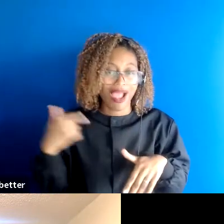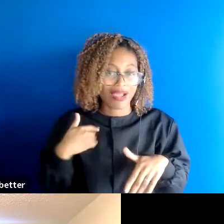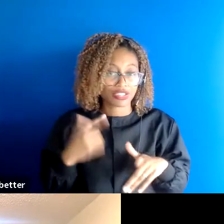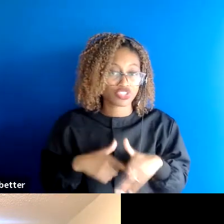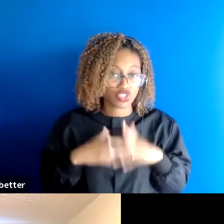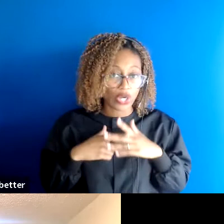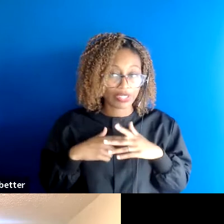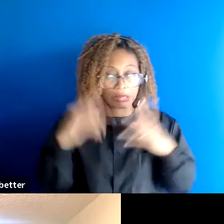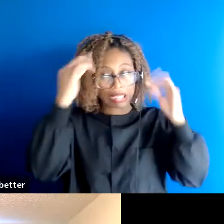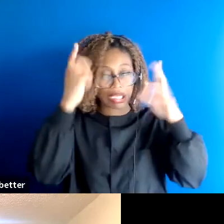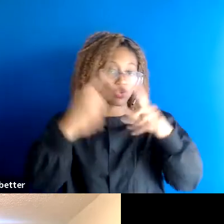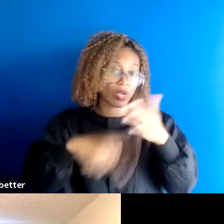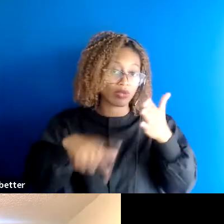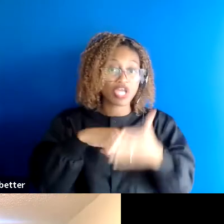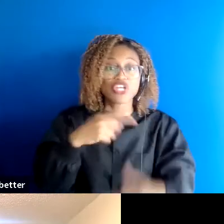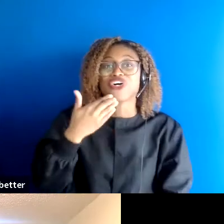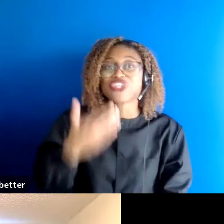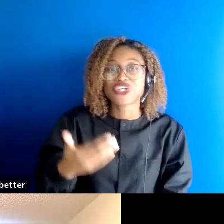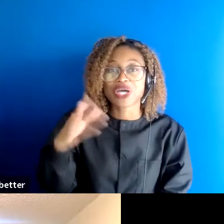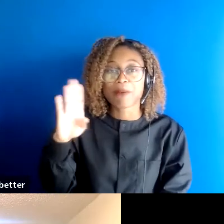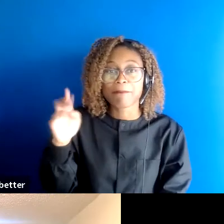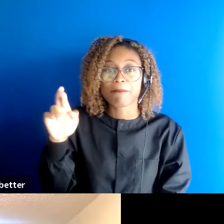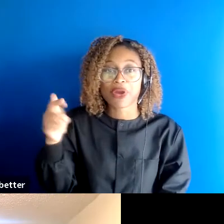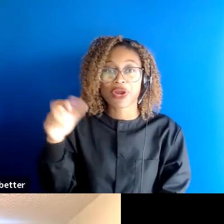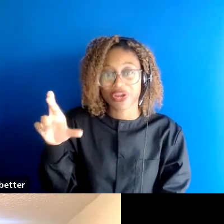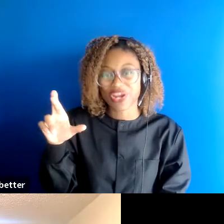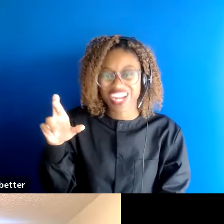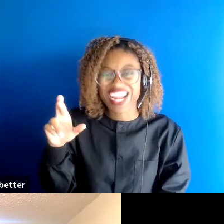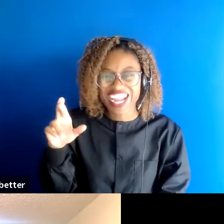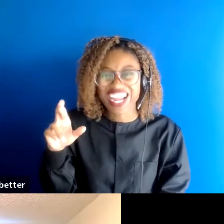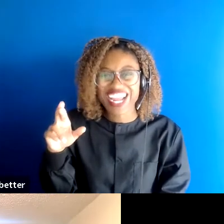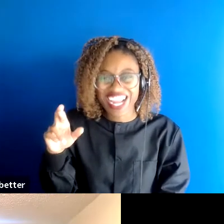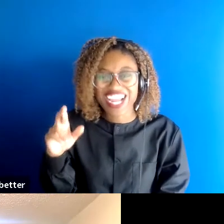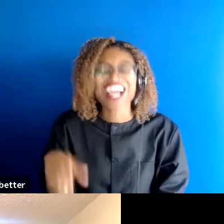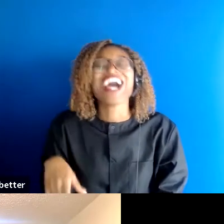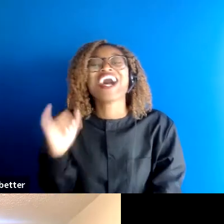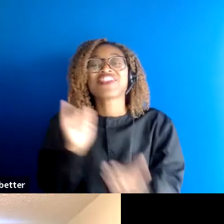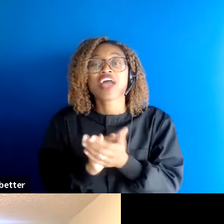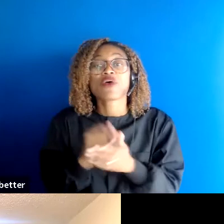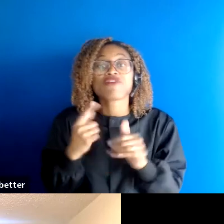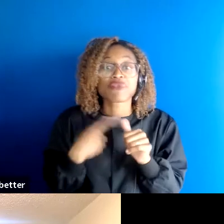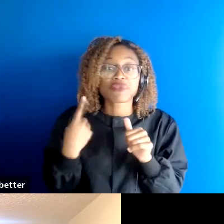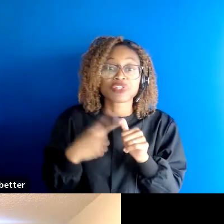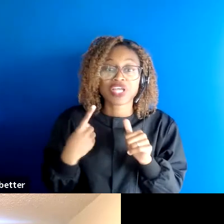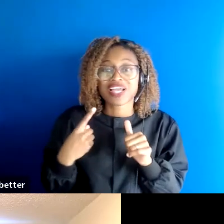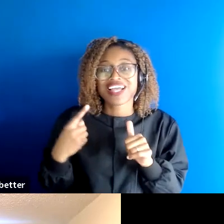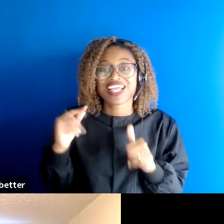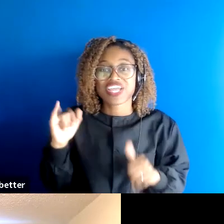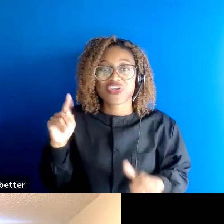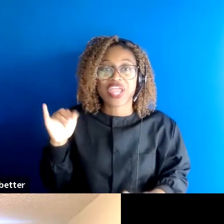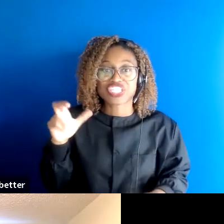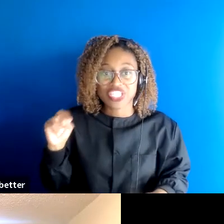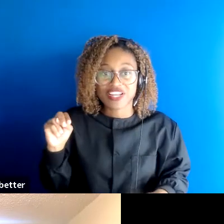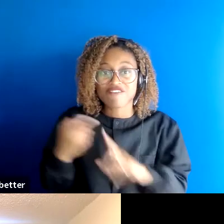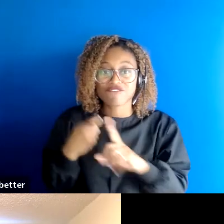thinking critically about it, was Good Burger. Good Burger was this movie. It used to come from the original iteration of All That on Nickelodeon.